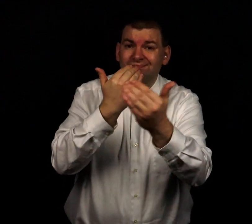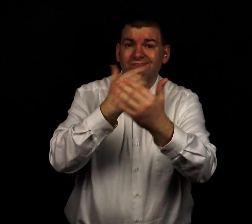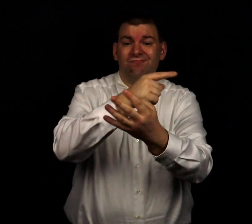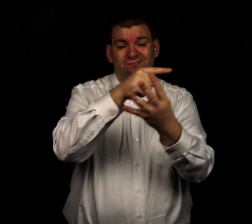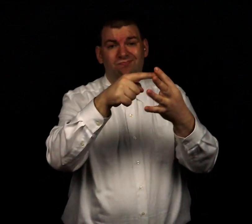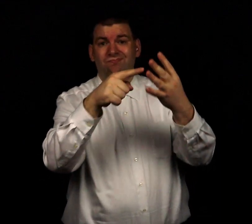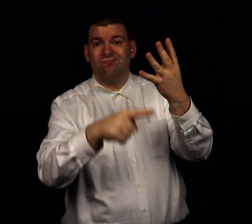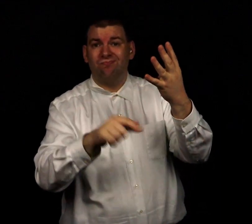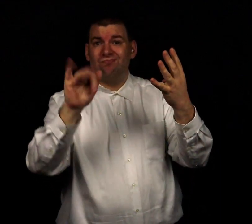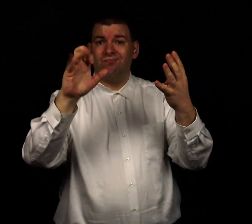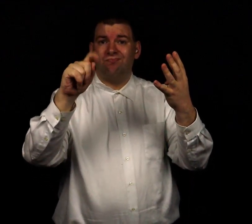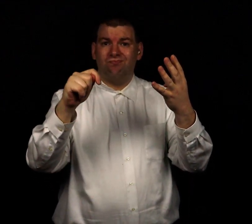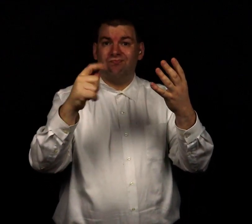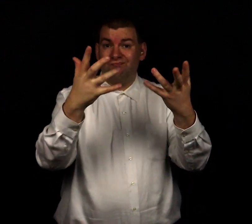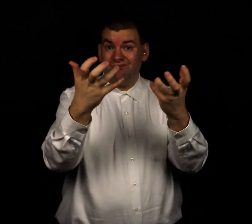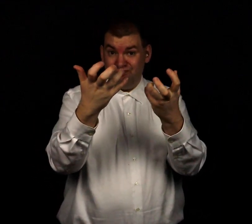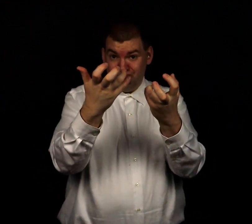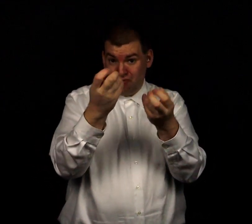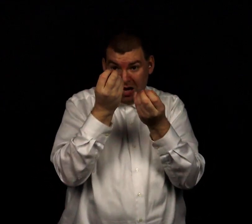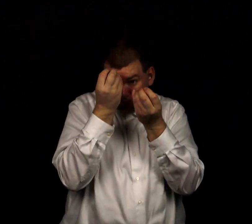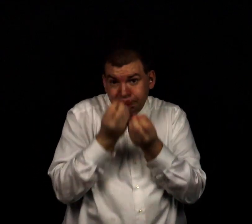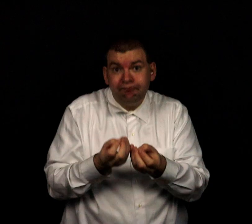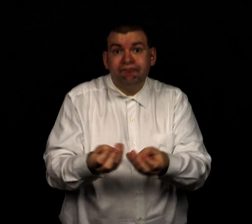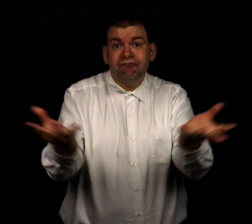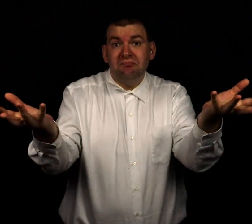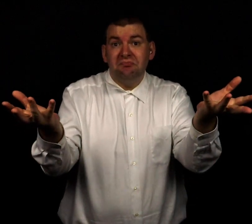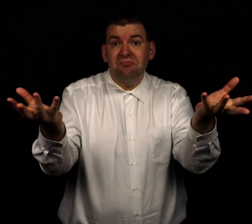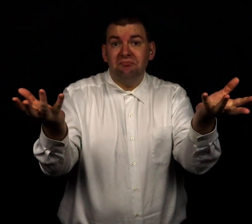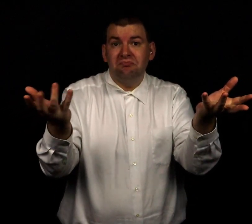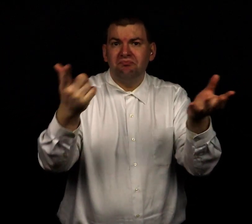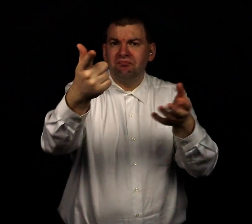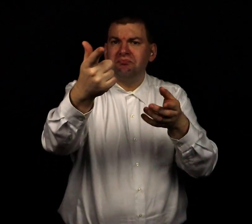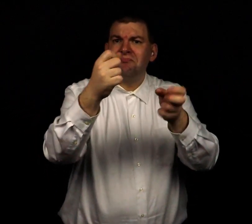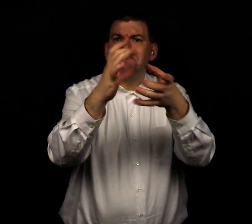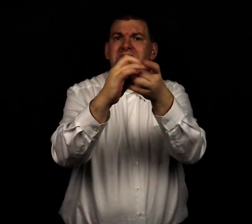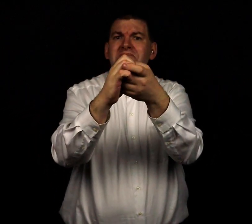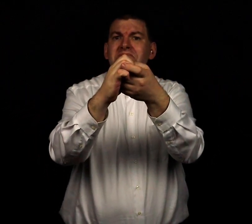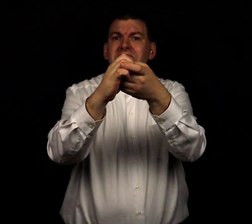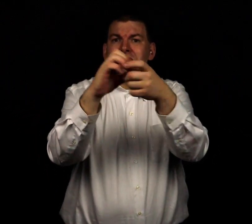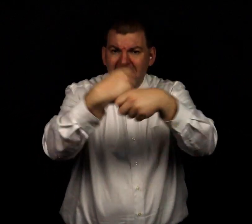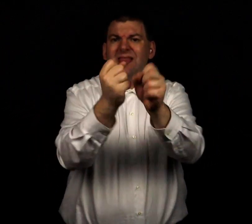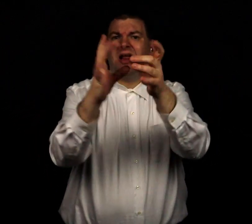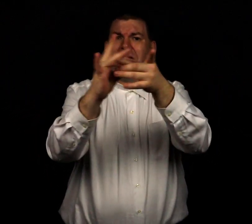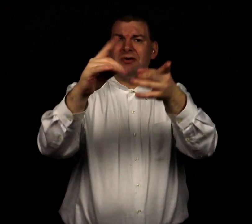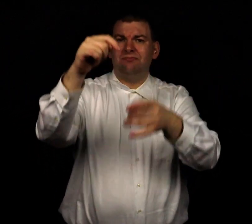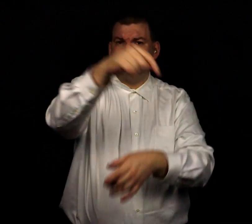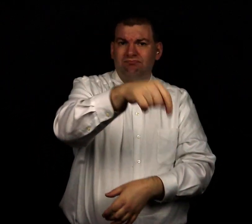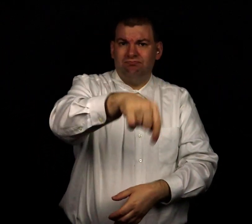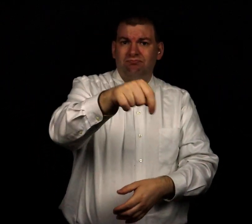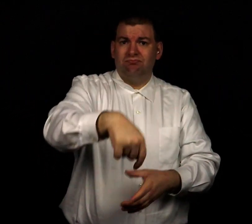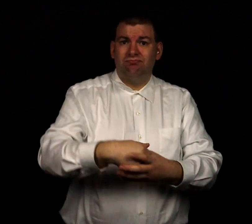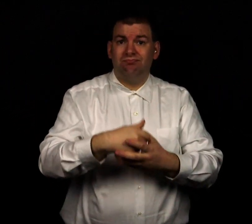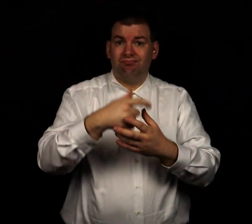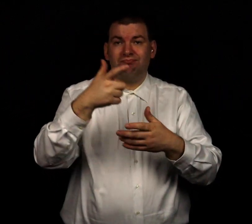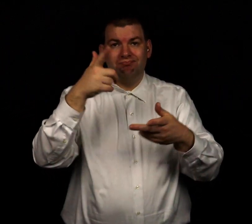Thank you to those artists. If you want to let them know you like it, please make a comment and the artists